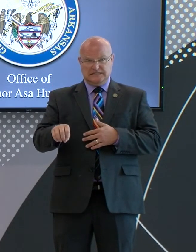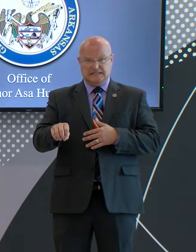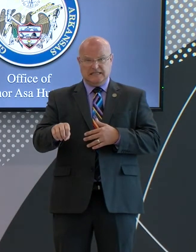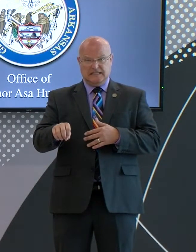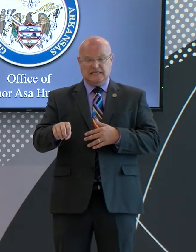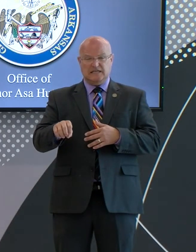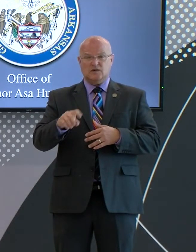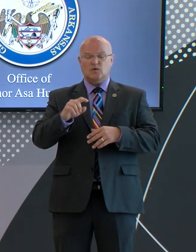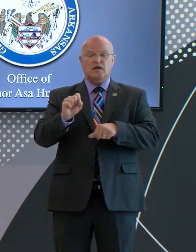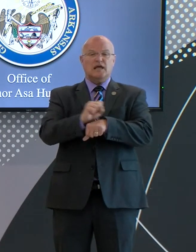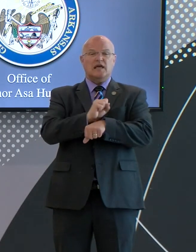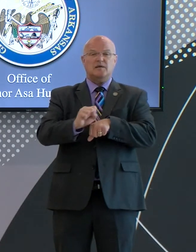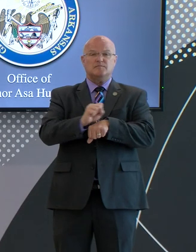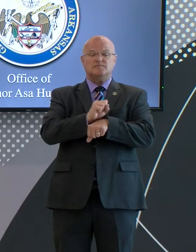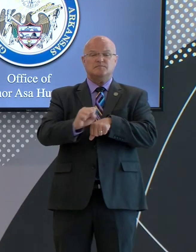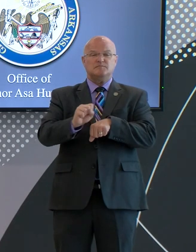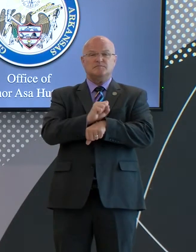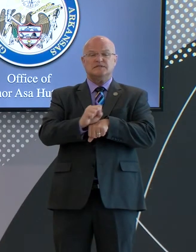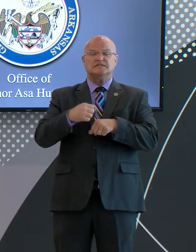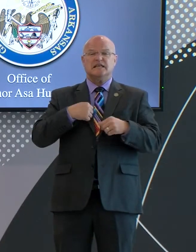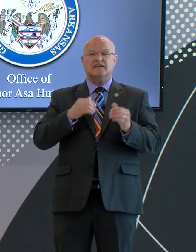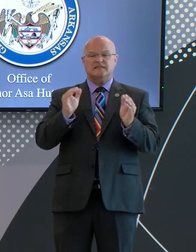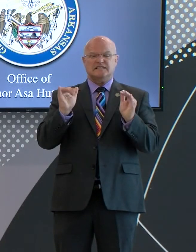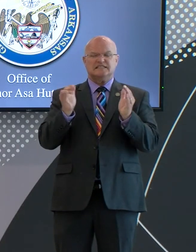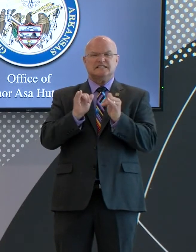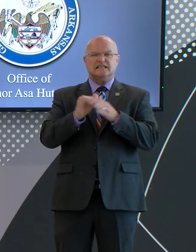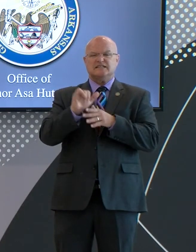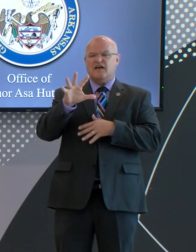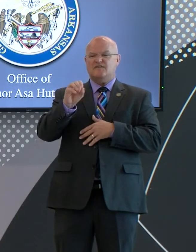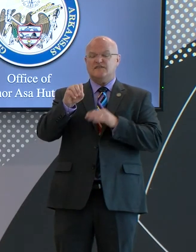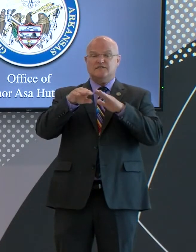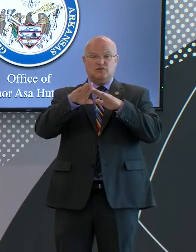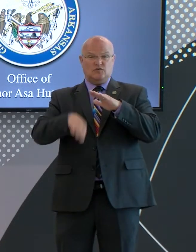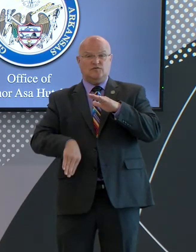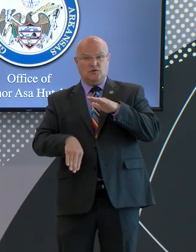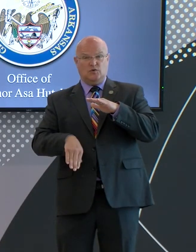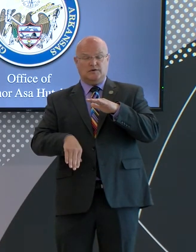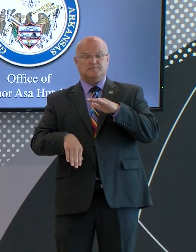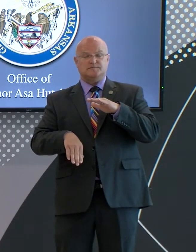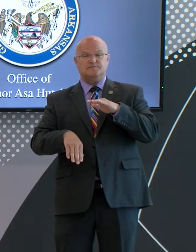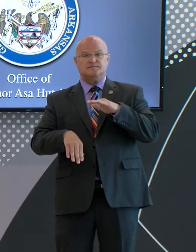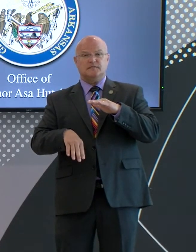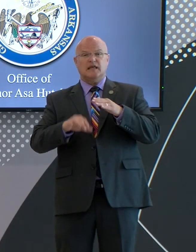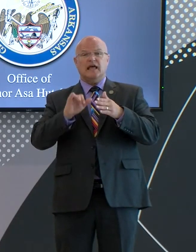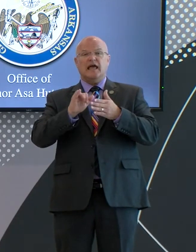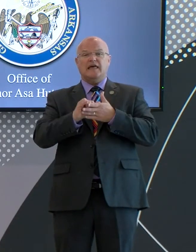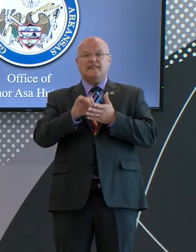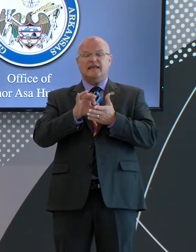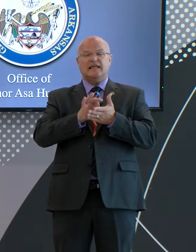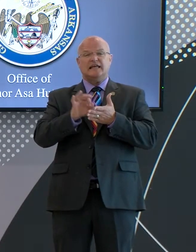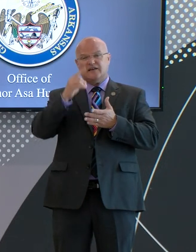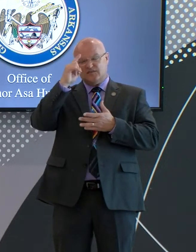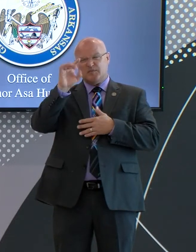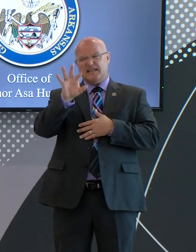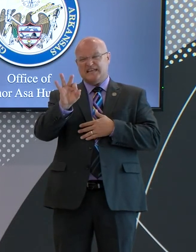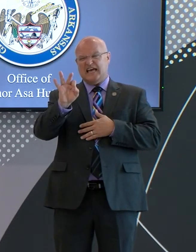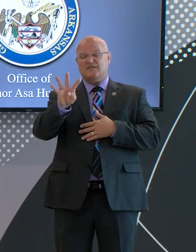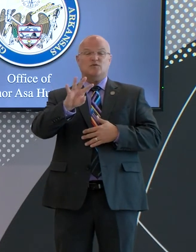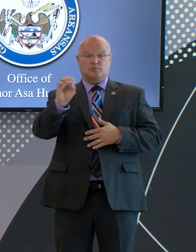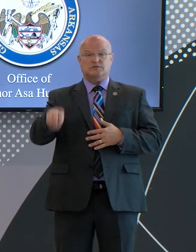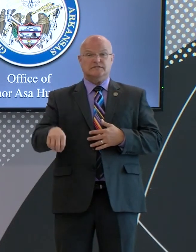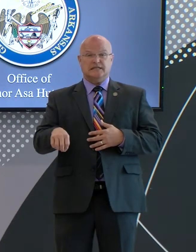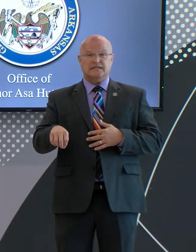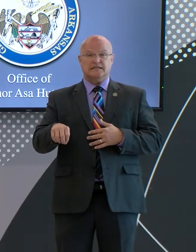were businesses of the size of employees 50 or fewer. And that accounted for about 94%.